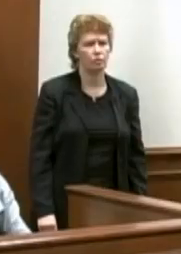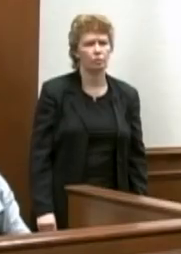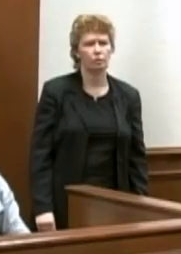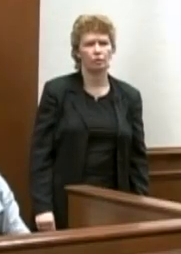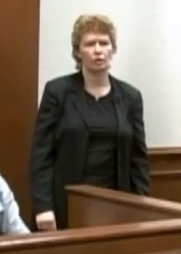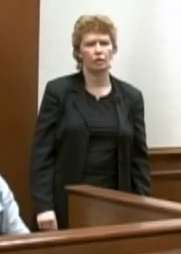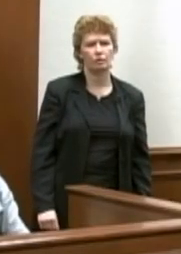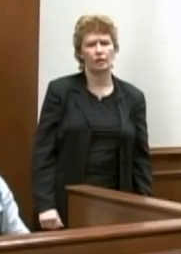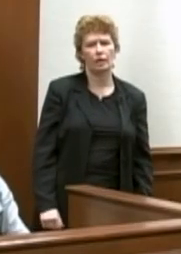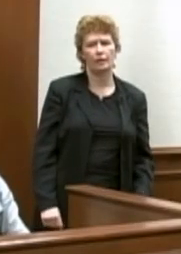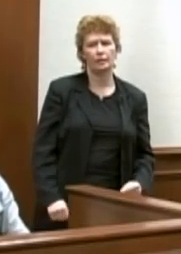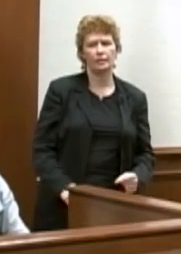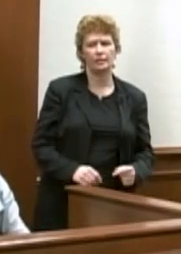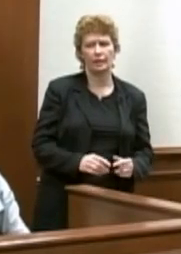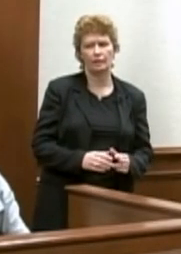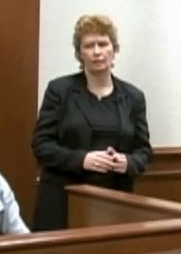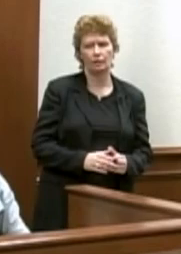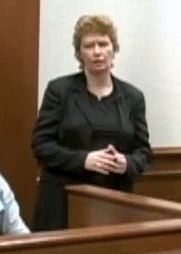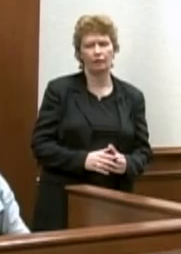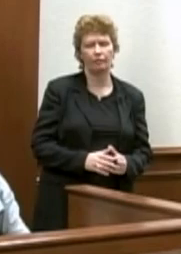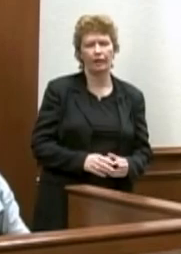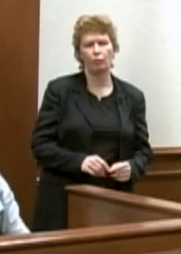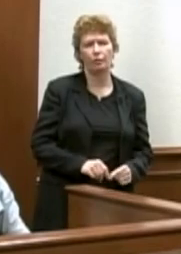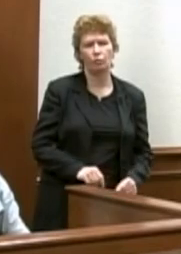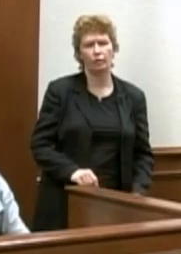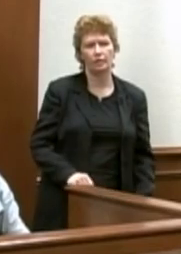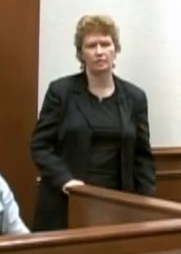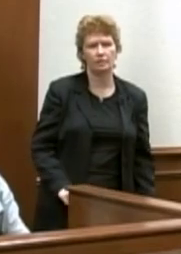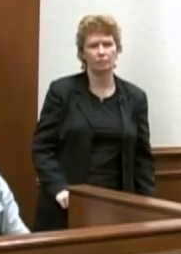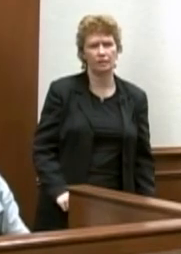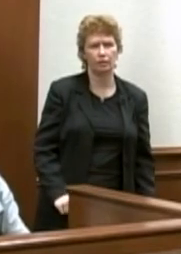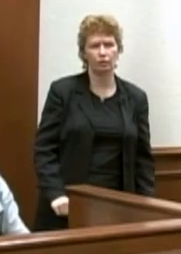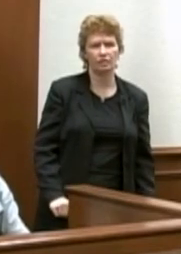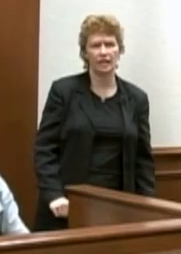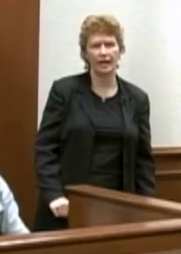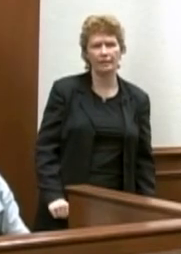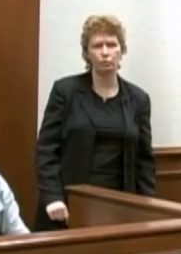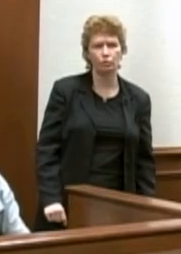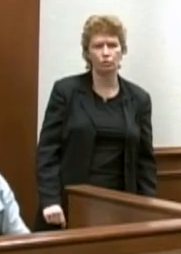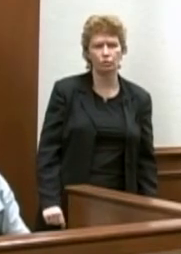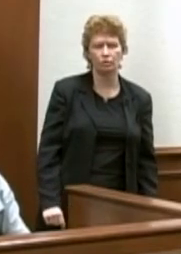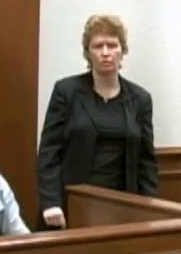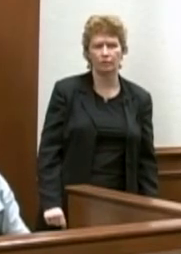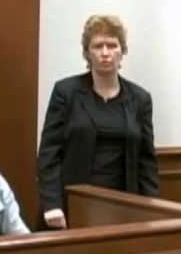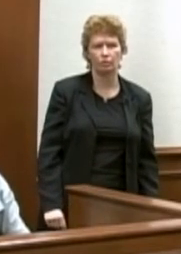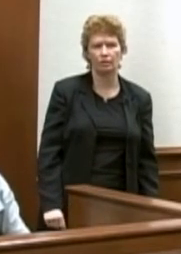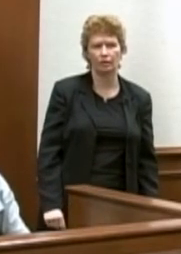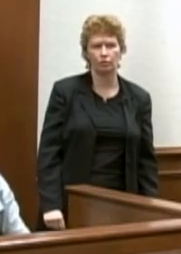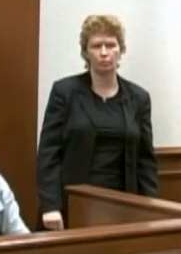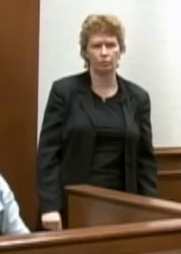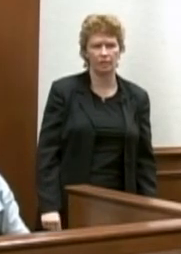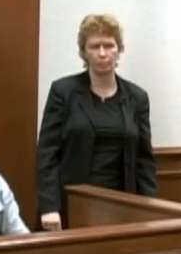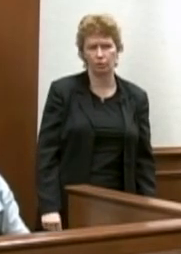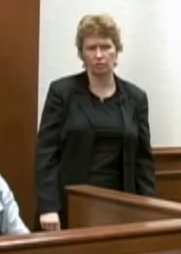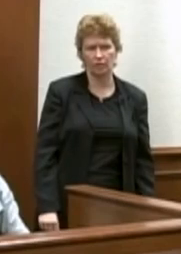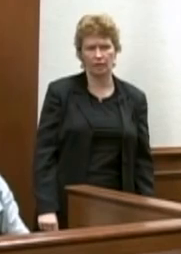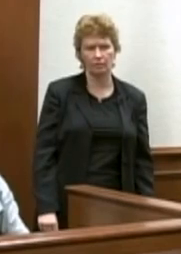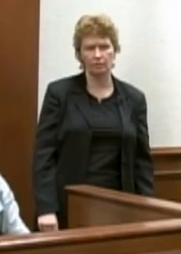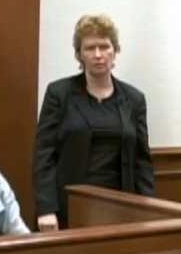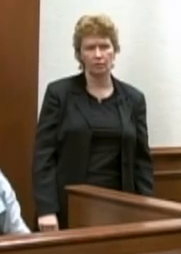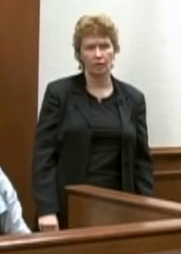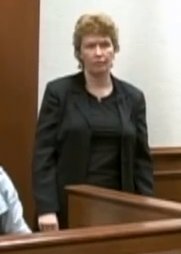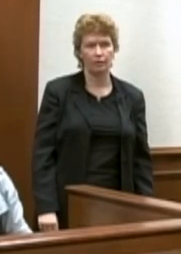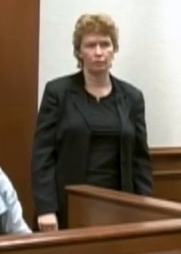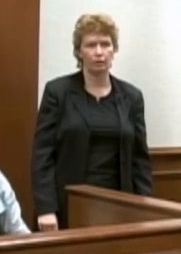Your Honor, the interpreter need to clarify with the witness a particular sign that was used just to make sure that the interpreter team